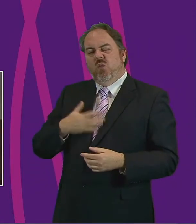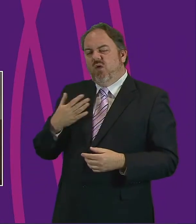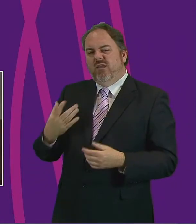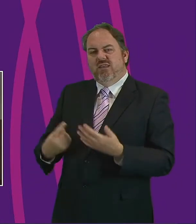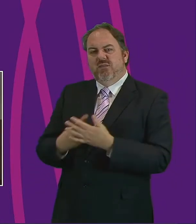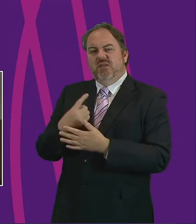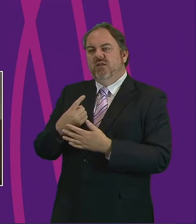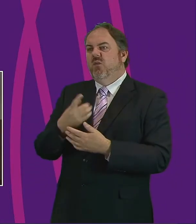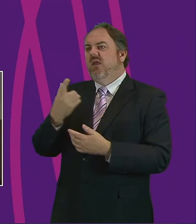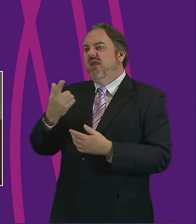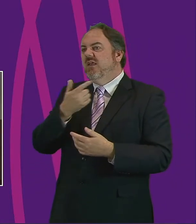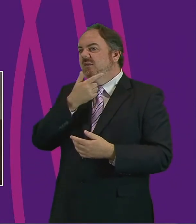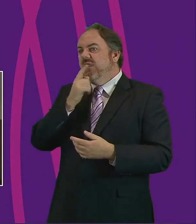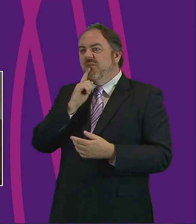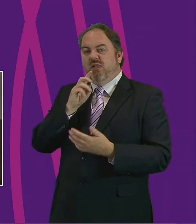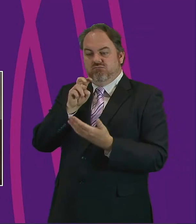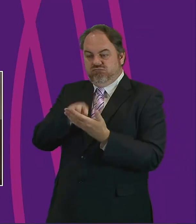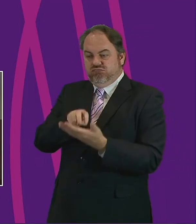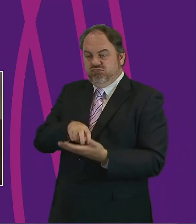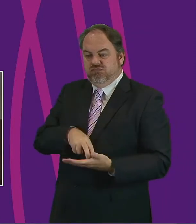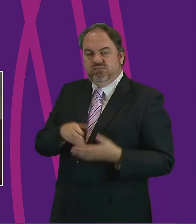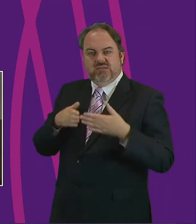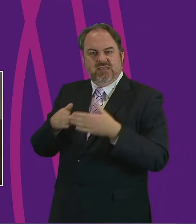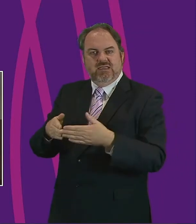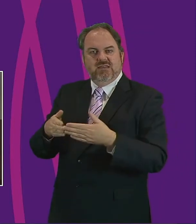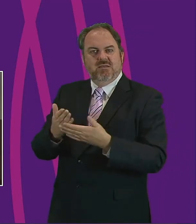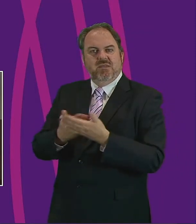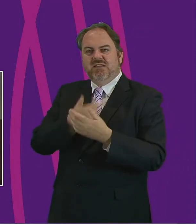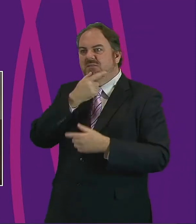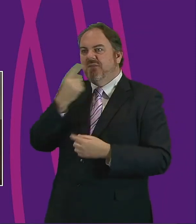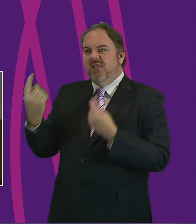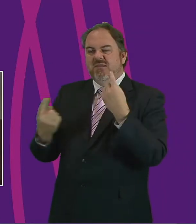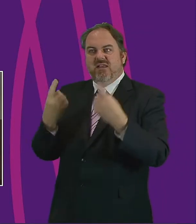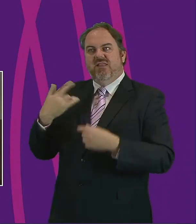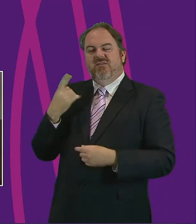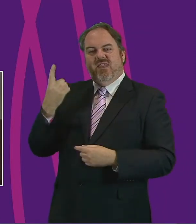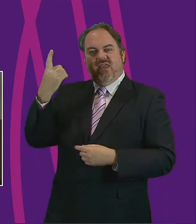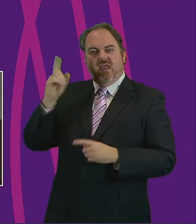new pressures on reduced services and capacity mean islanders don't get to